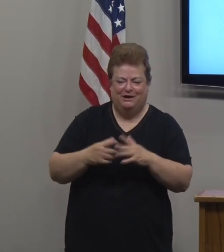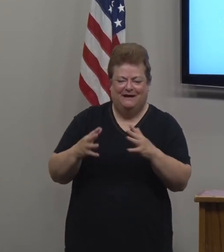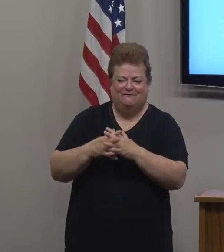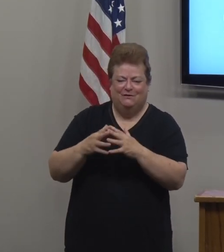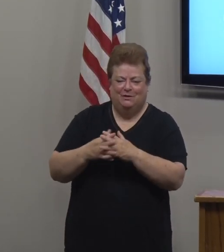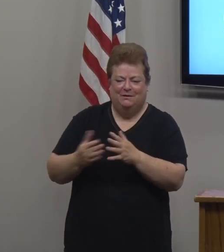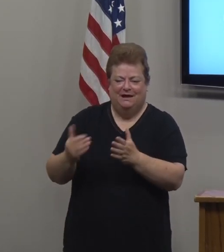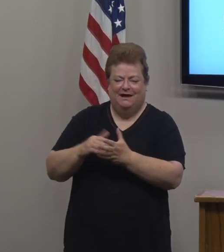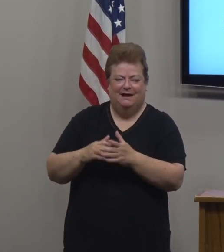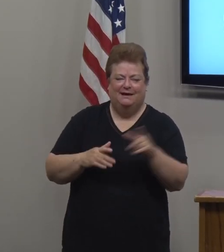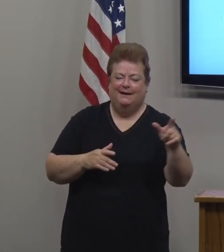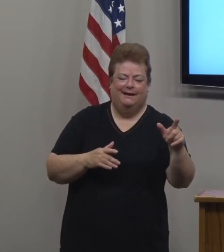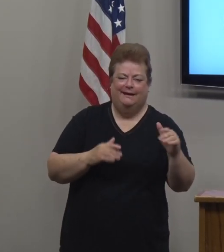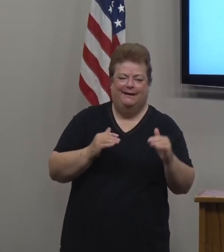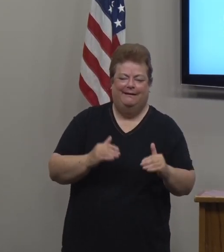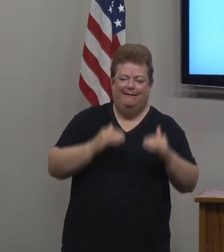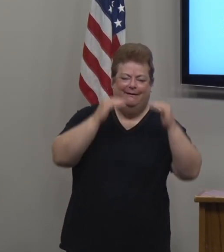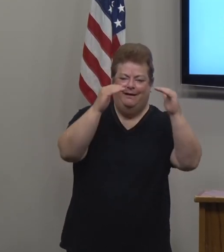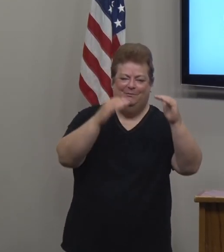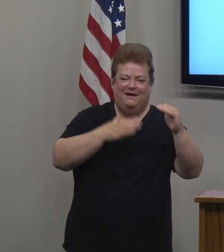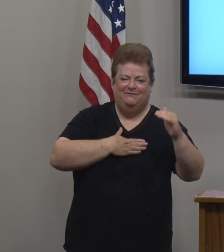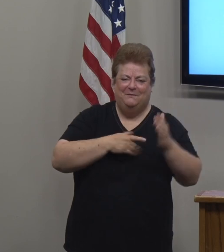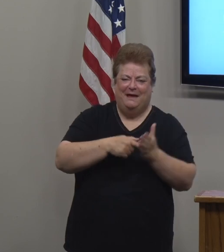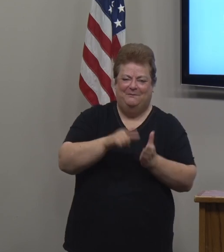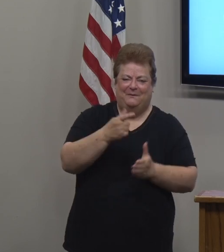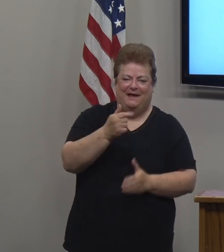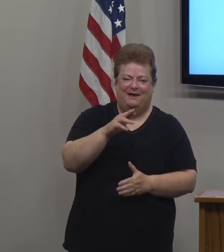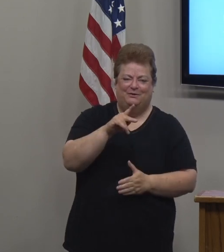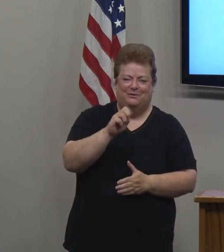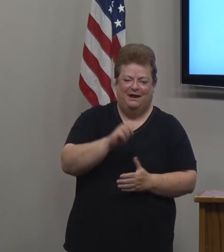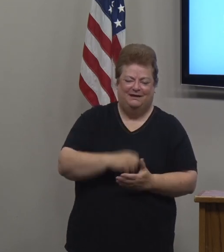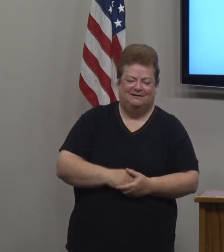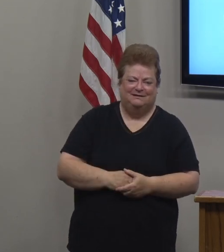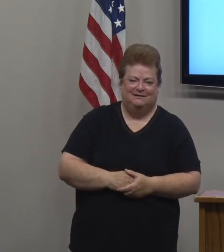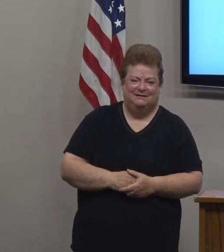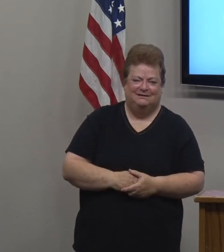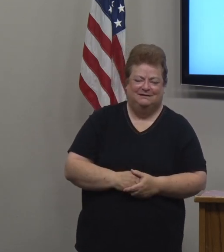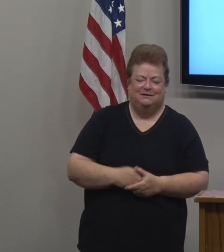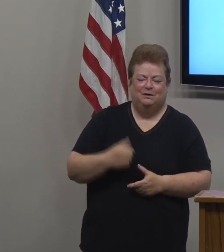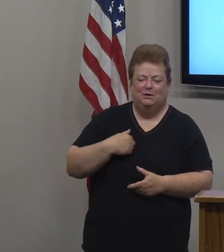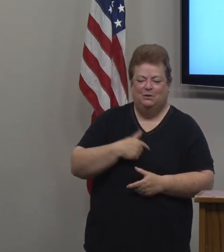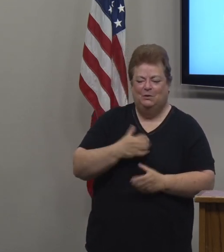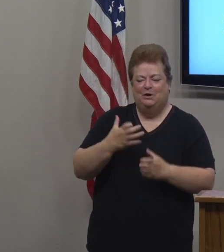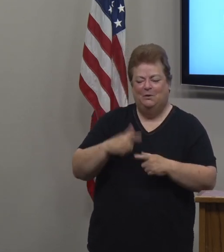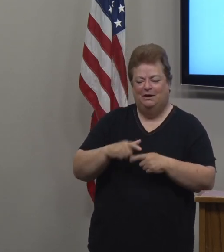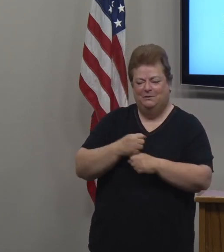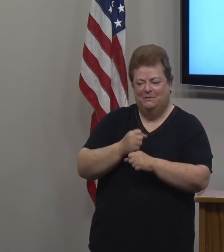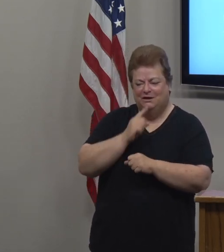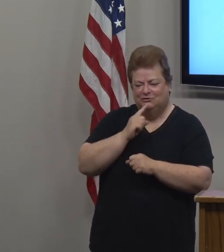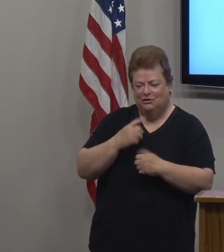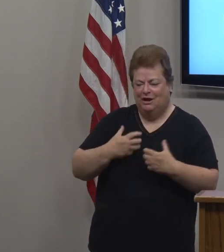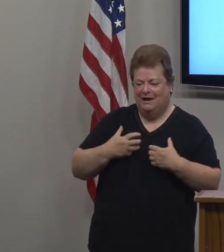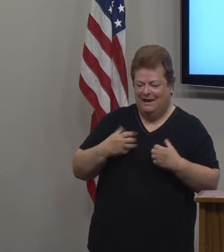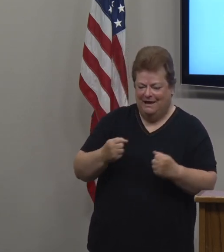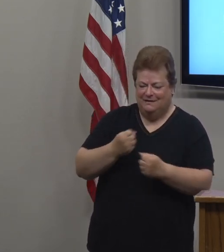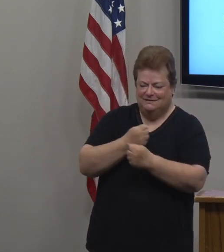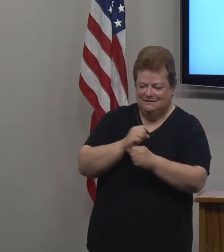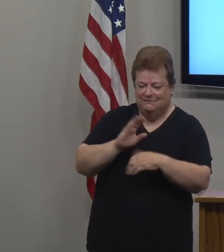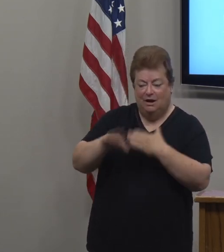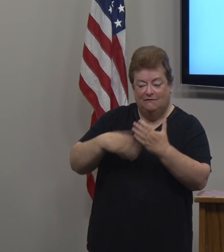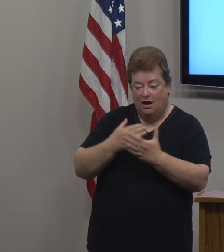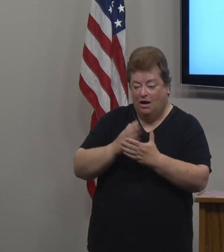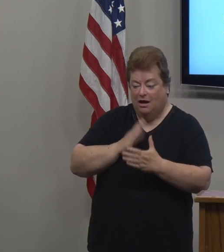That's a little above my pay grade, Andrew. Look, we want to make sure that the health and safety of all of our residents, whether